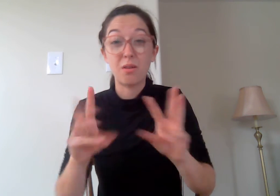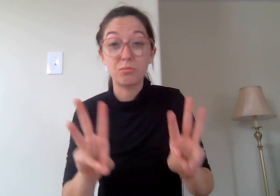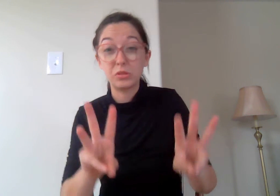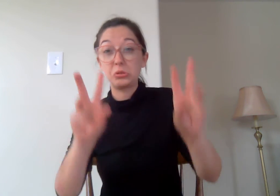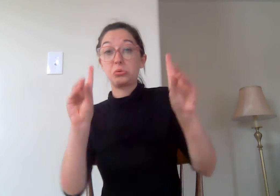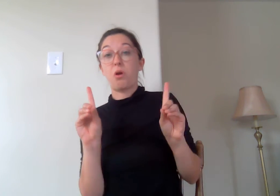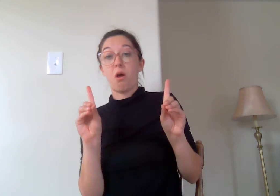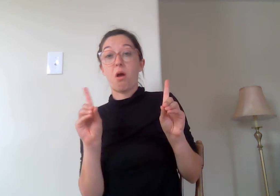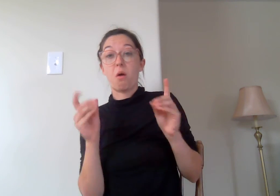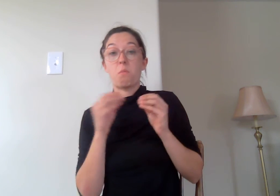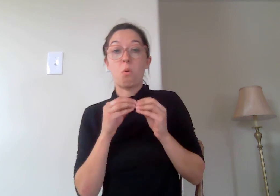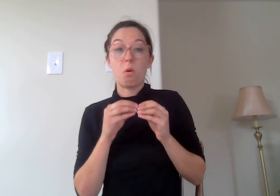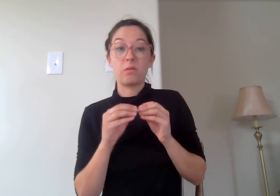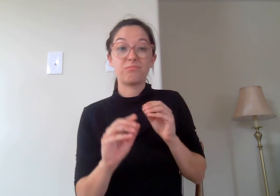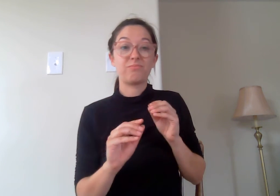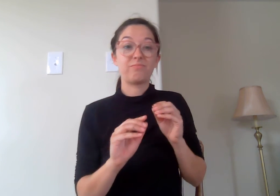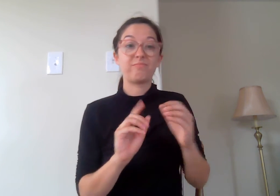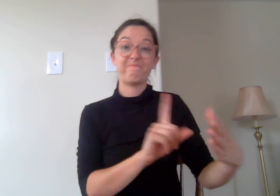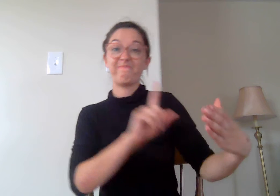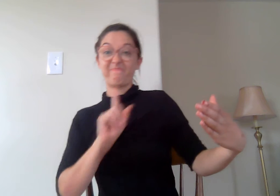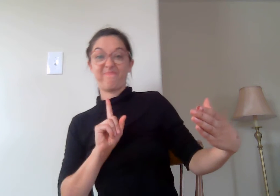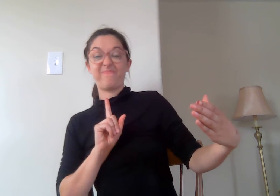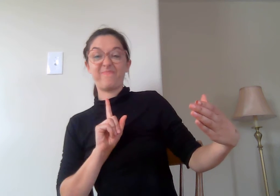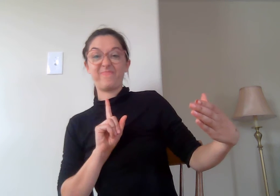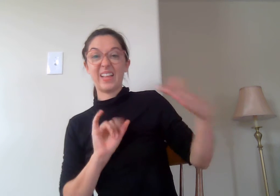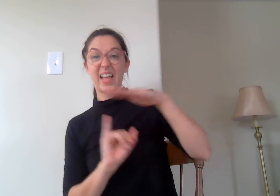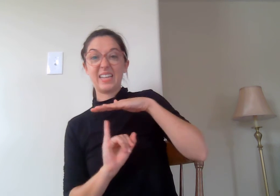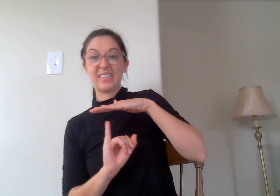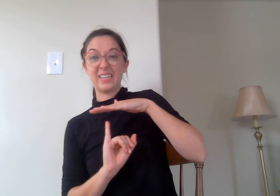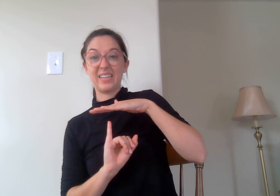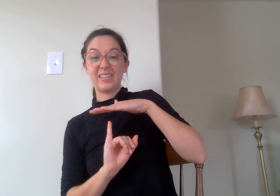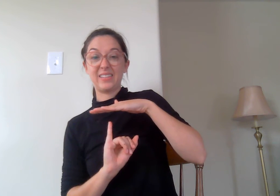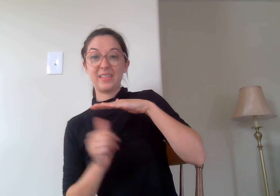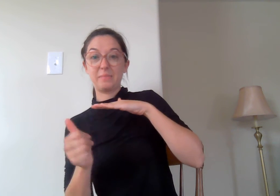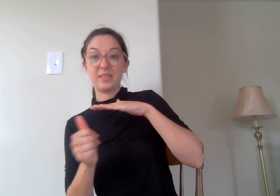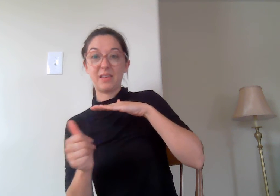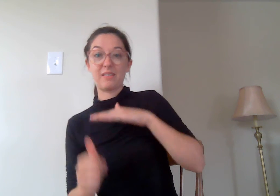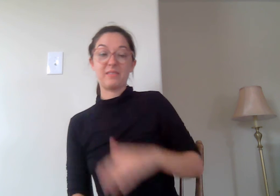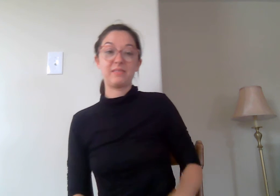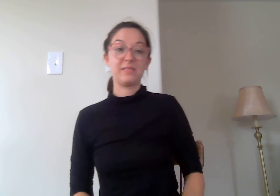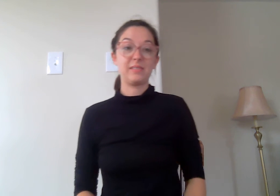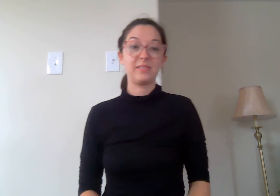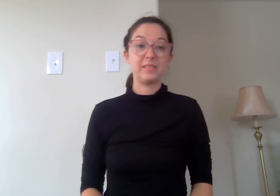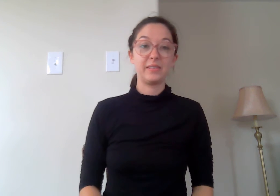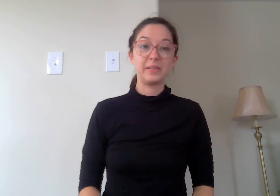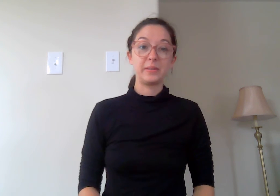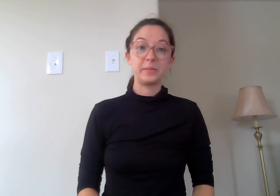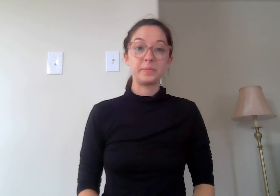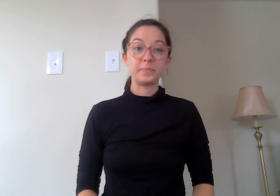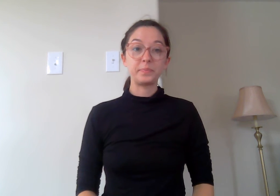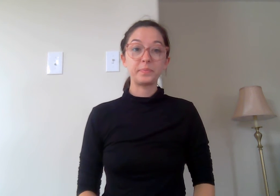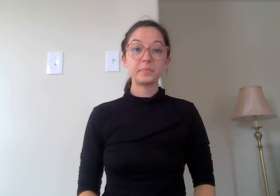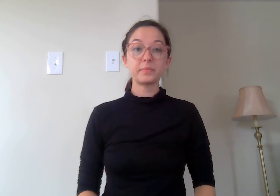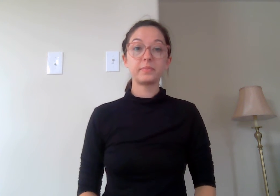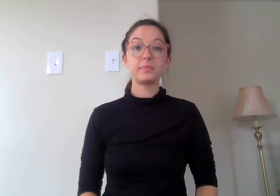or blunt some of the input. Sleep problems and changes. When you are hypervigilant, when